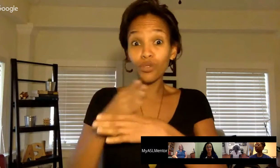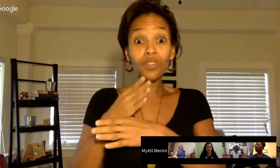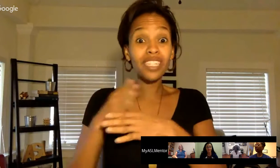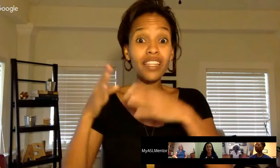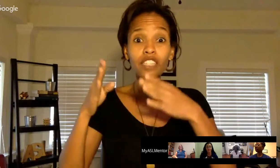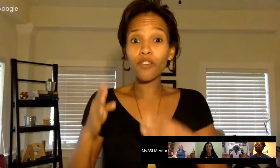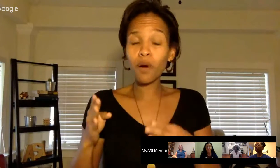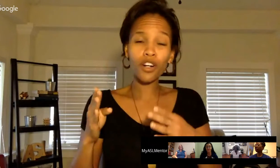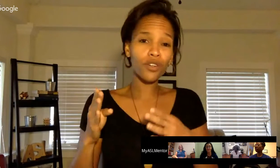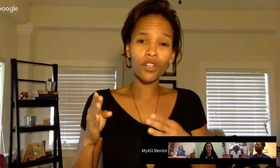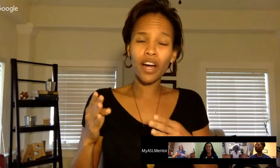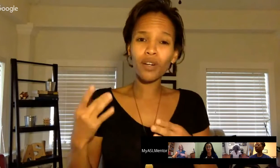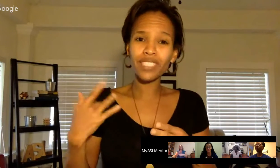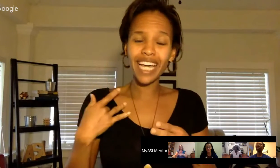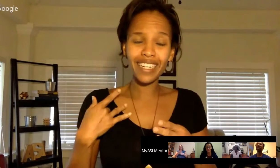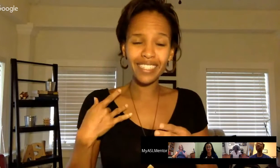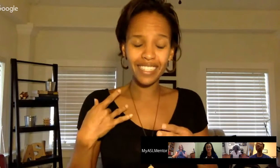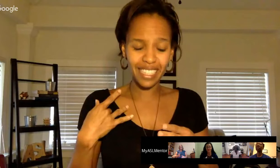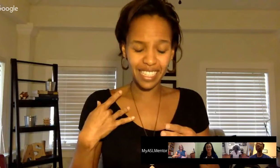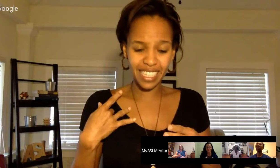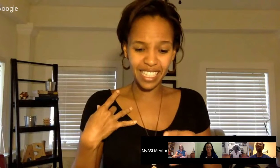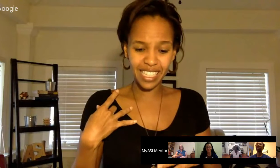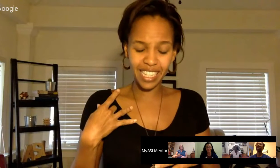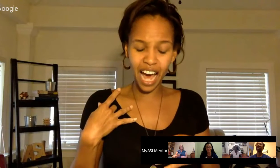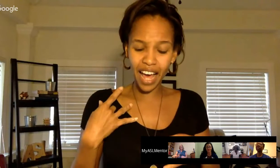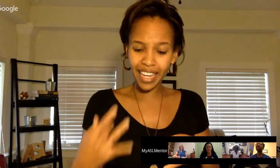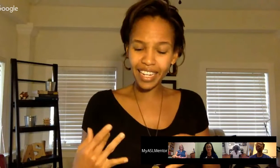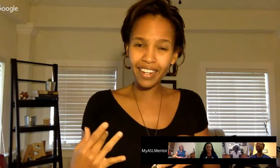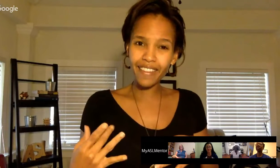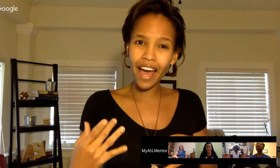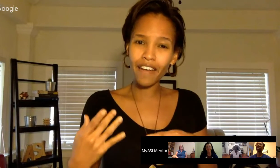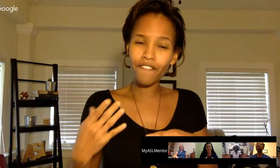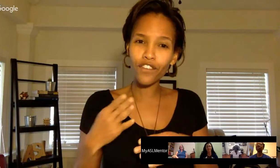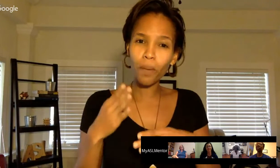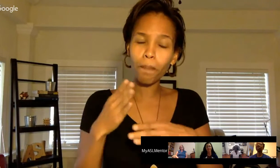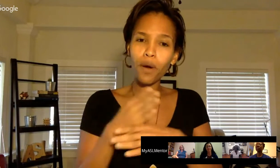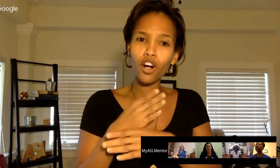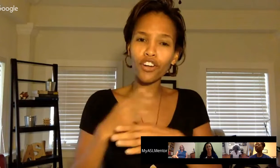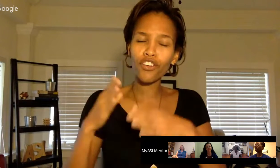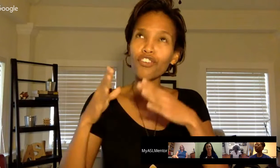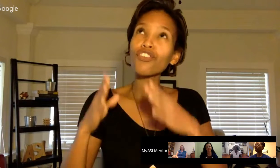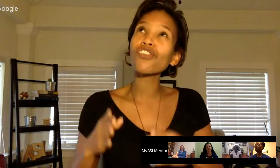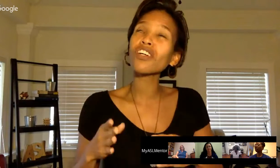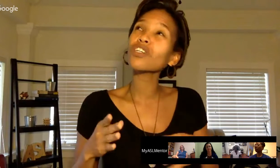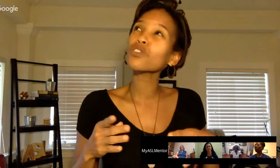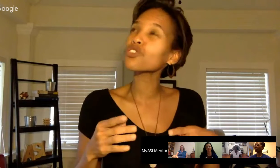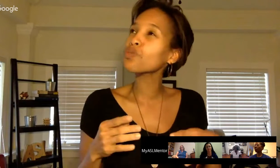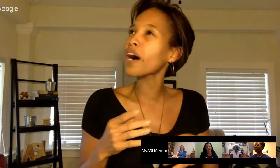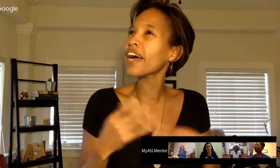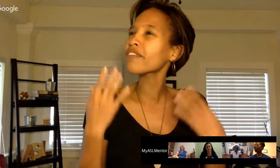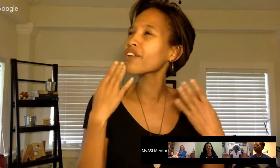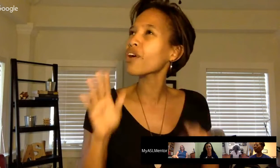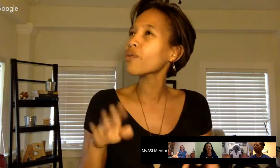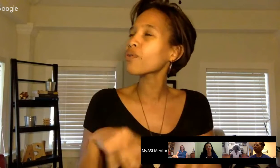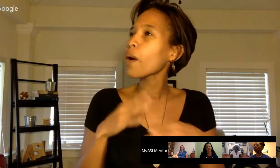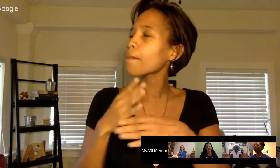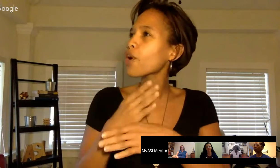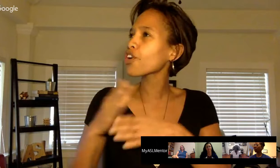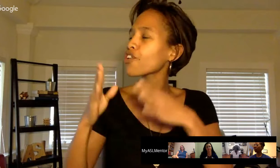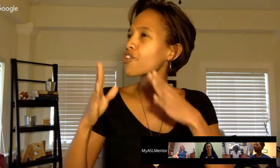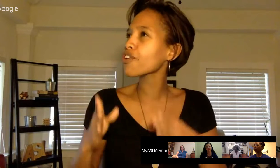I do see this for partner, although I don't tend to sign that for partner, or do I? I don't